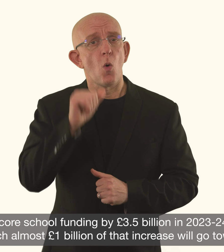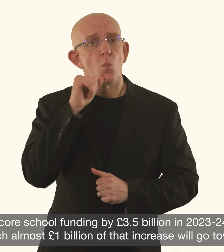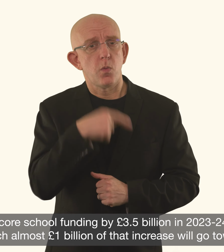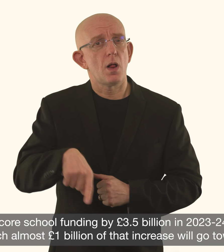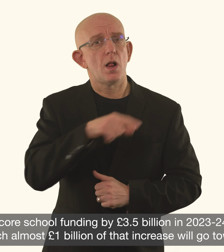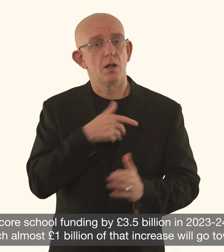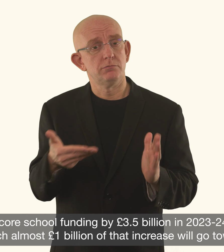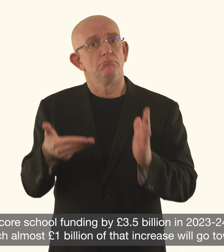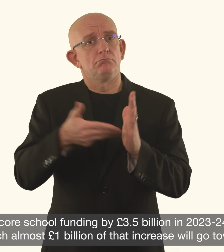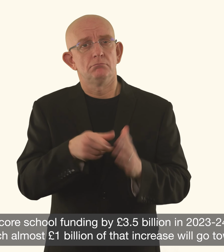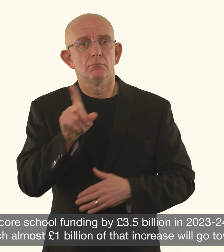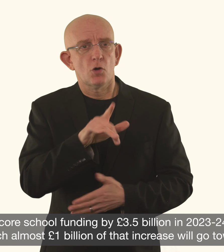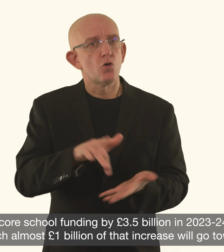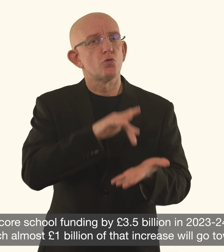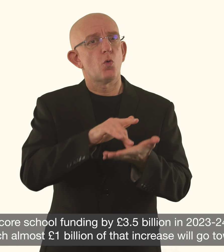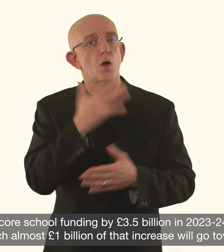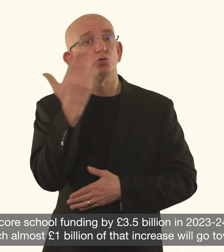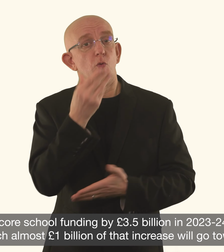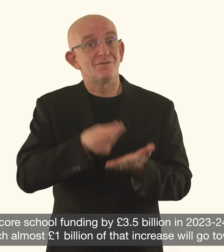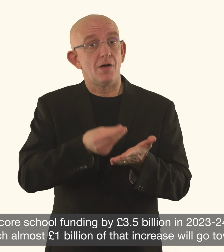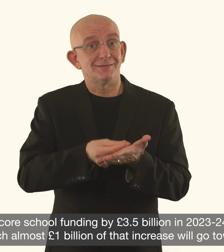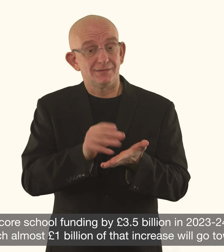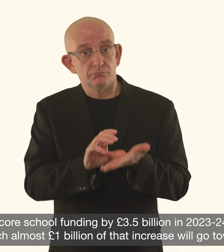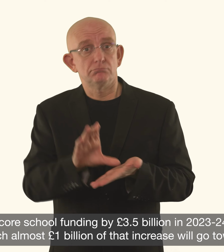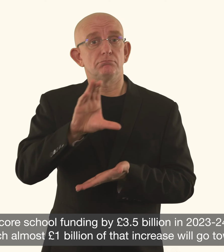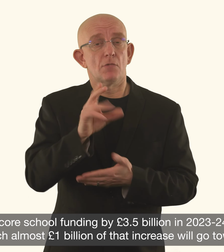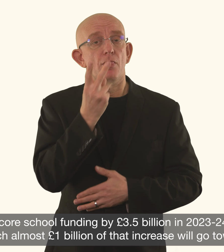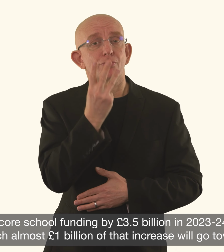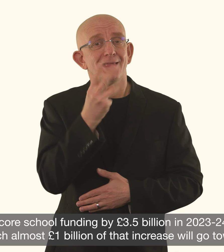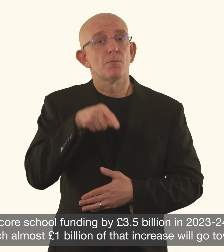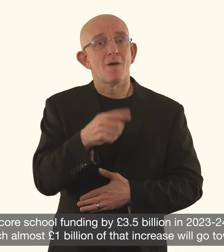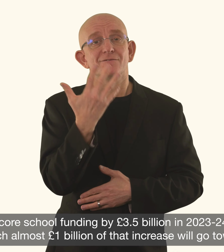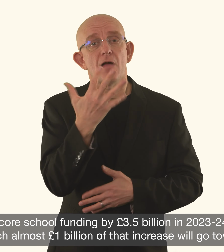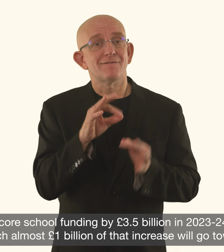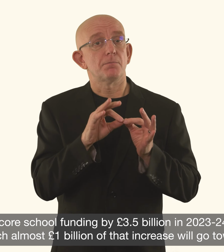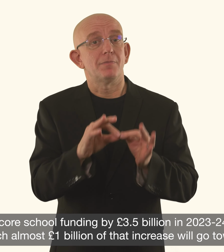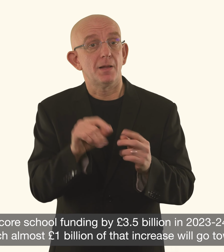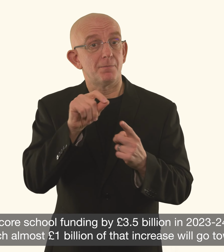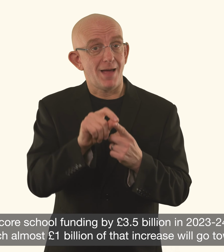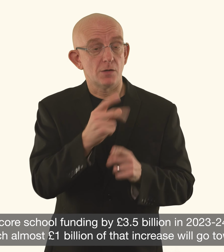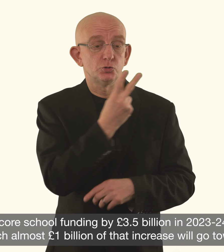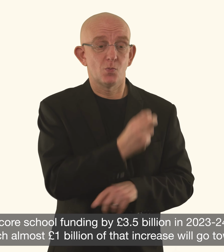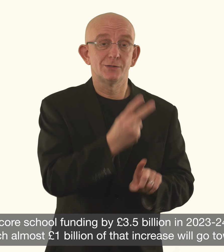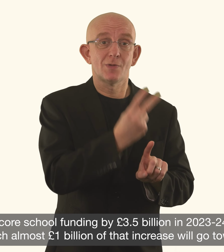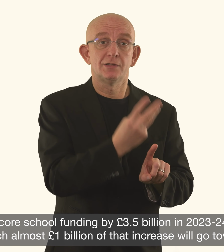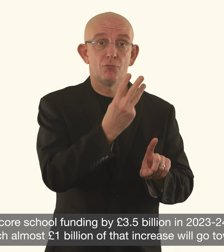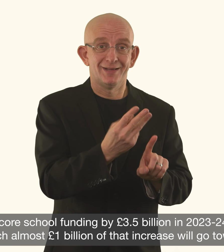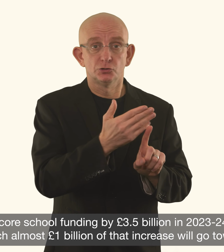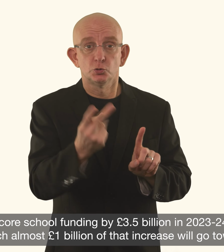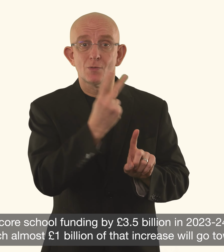We will increase core school funding by 3.5 billion pounds in 2023 to 2024 compared to the